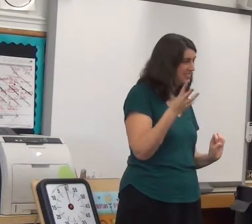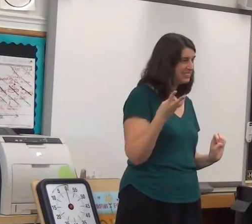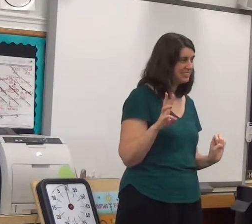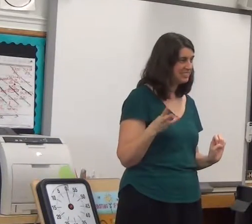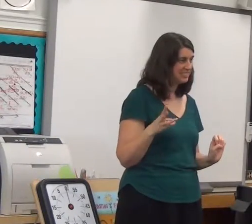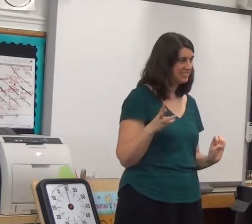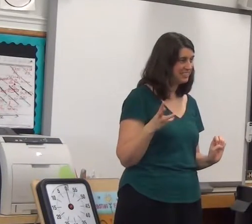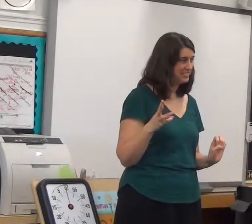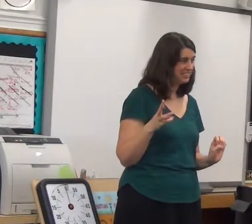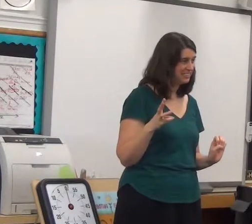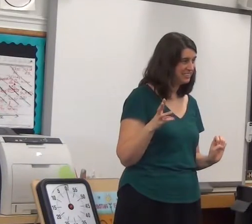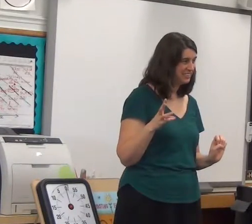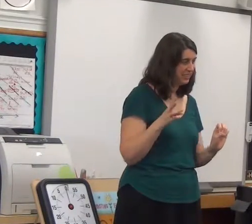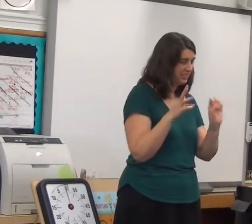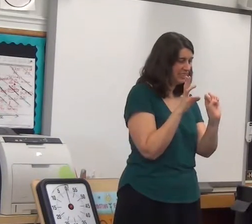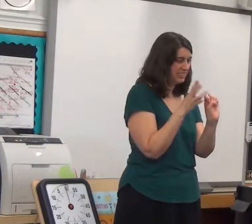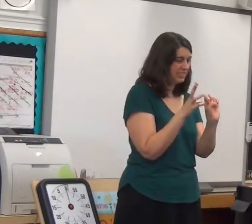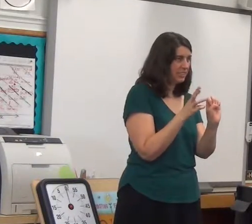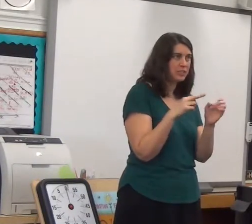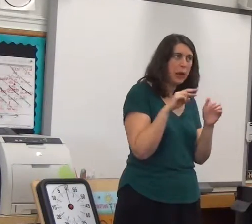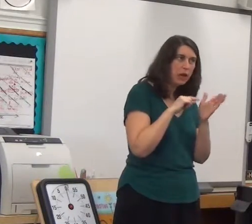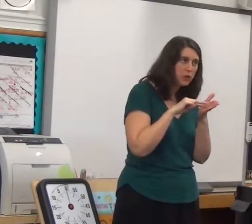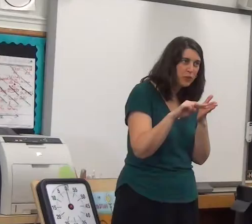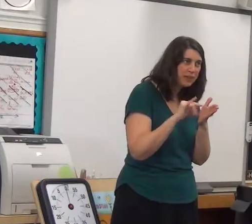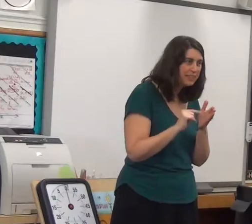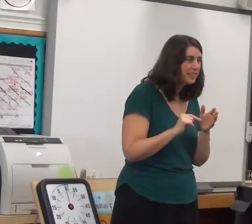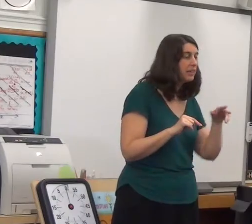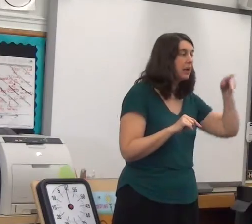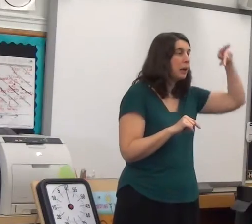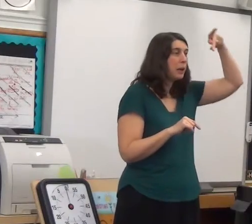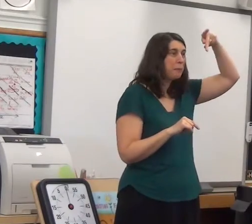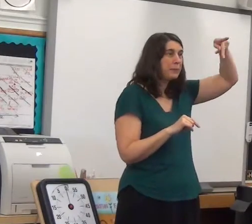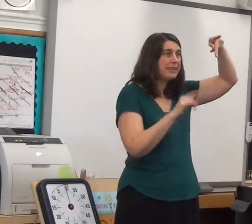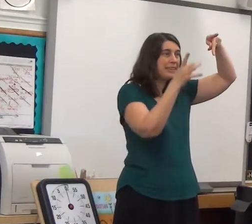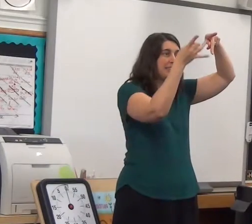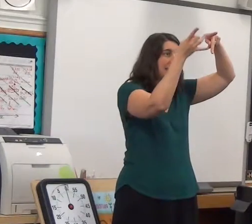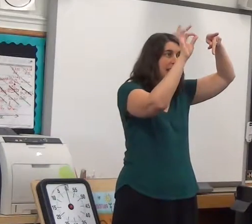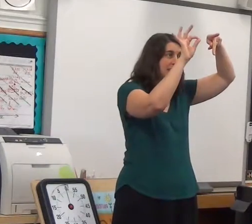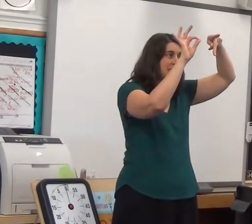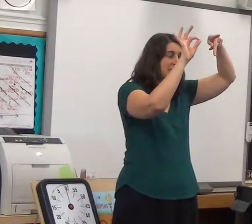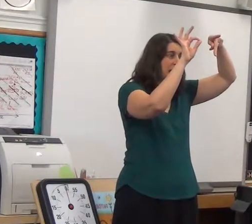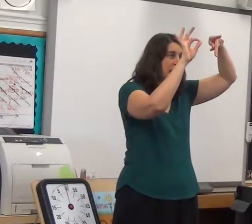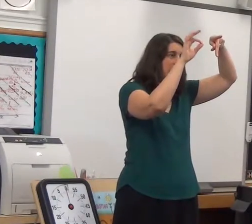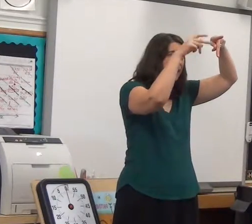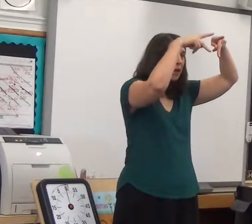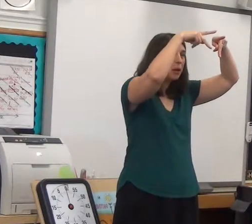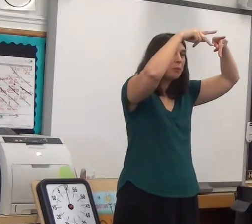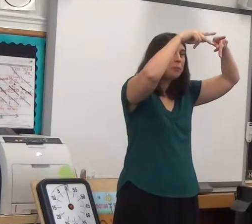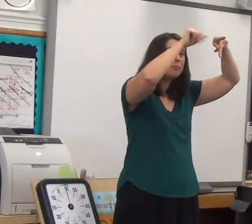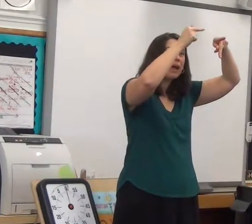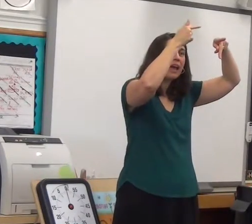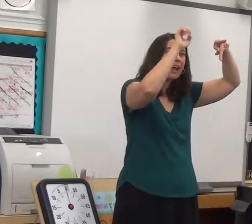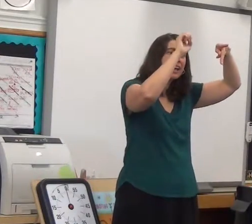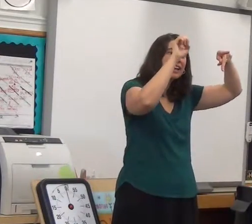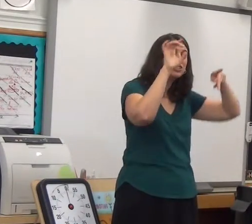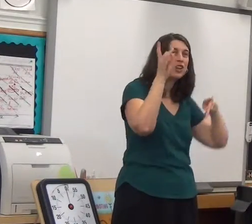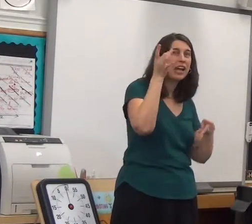P89RCE16. The way you read this is the P89 stands for page